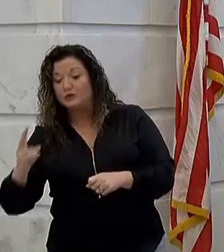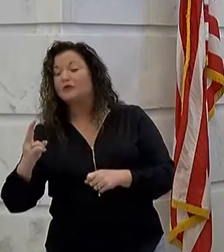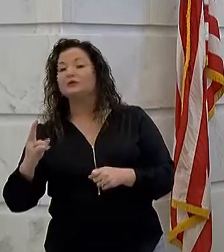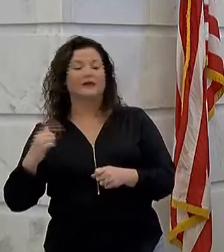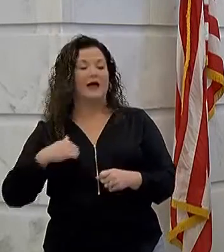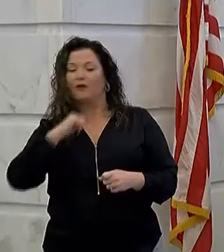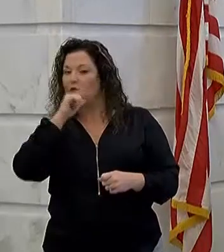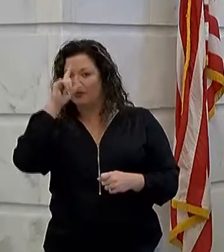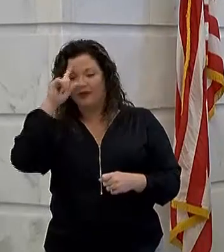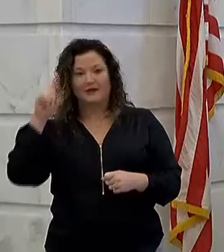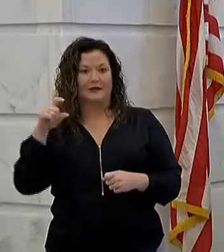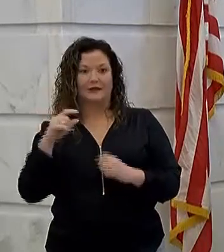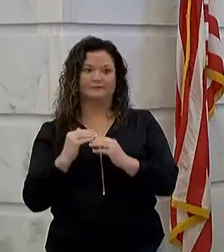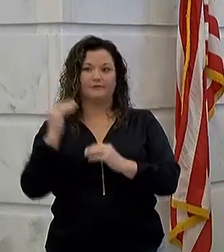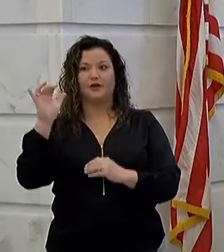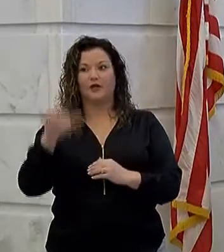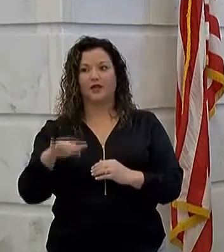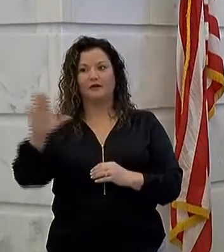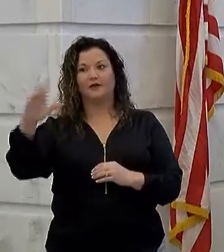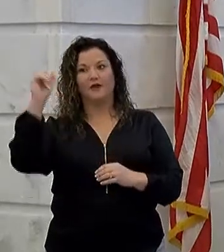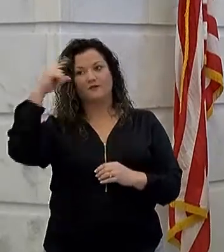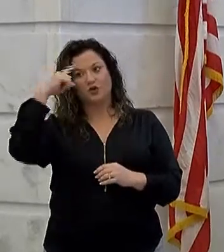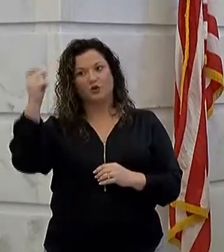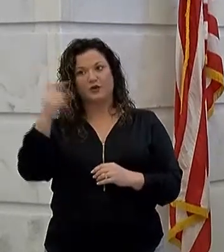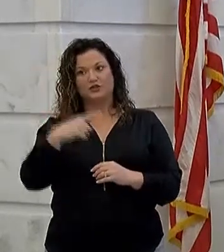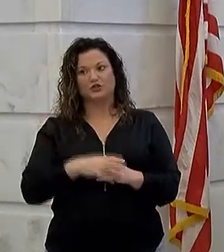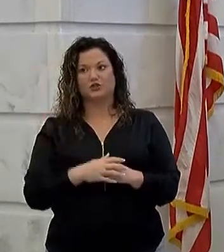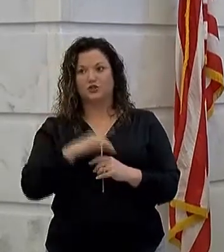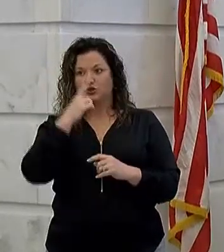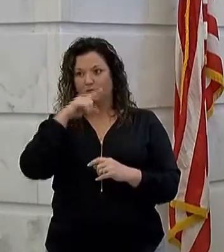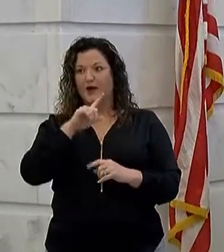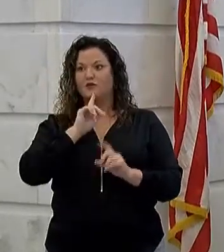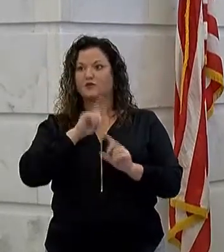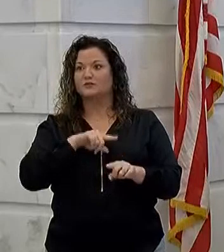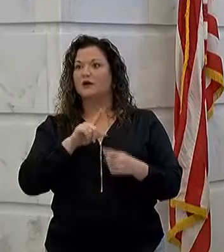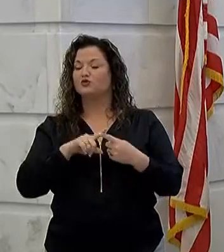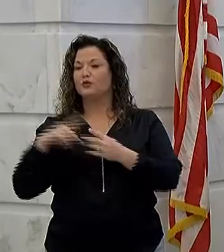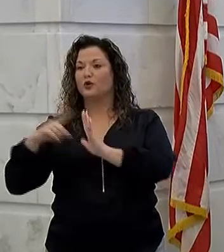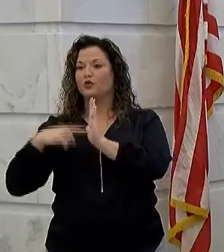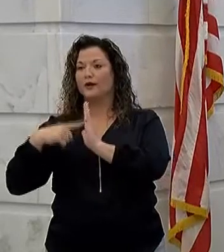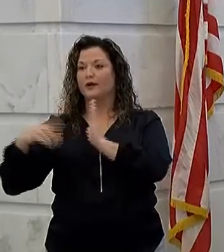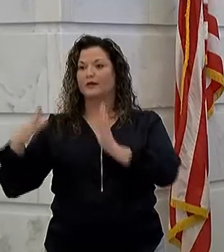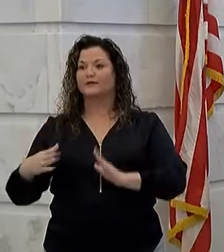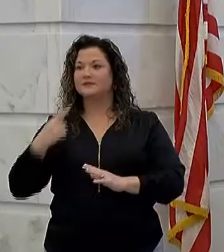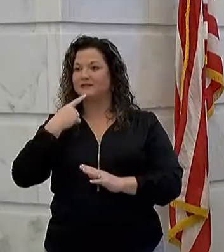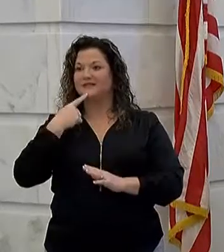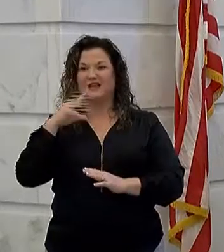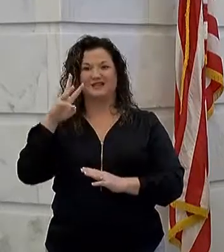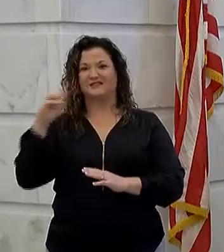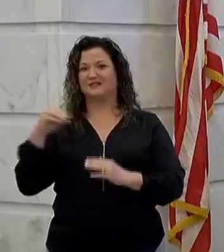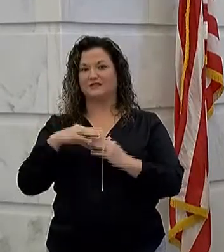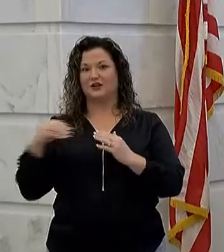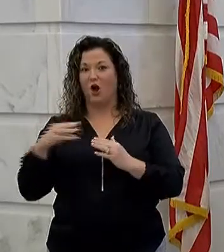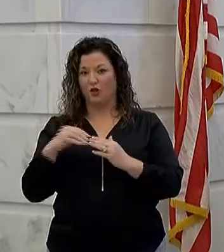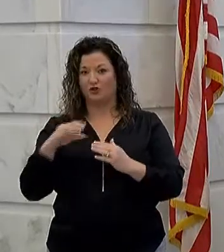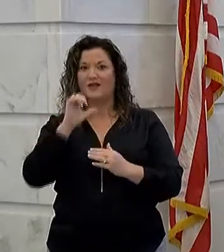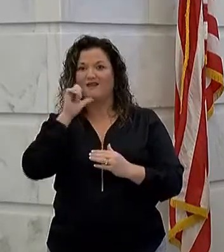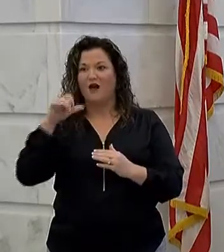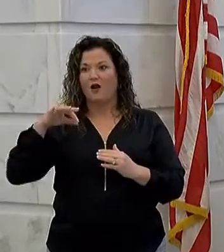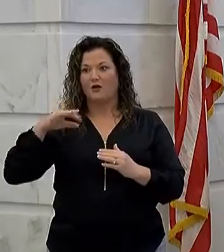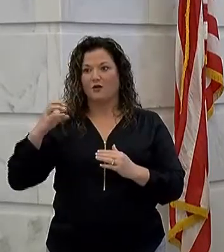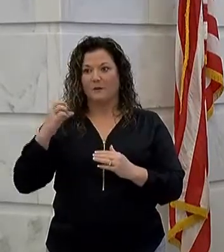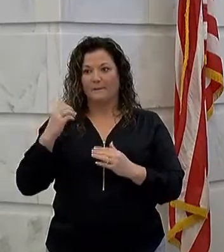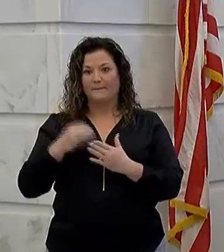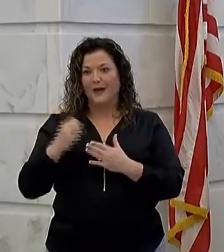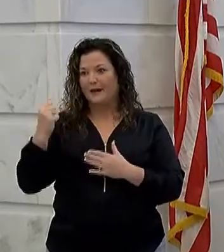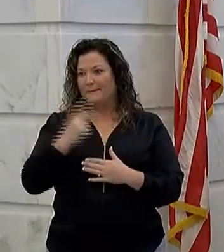think we need to go beyond that right now. Hey, Governor, I have a question. Can you respond to the critics who have said that non-refundable tax credit is going to equate to